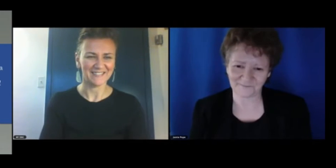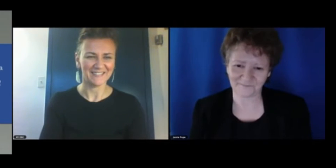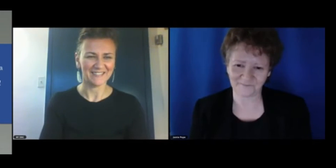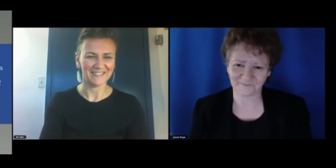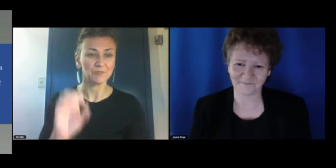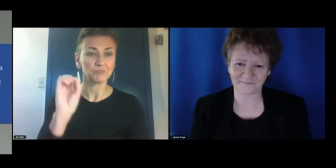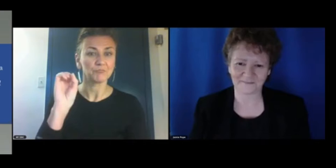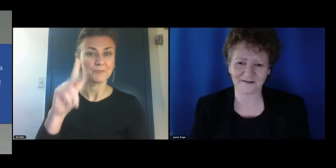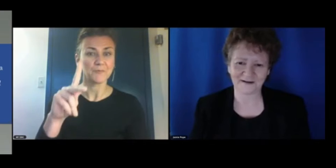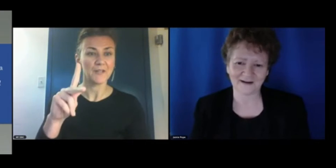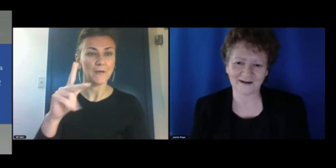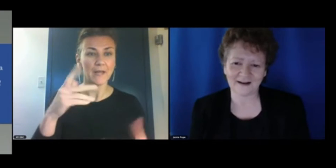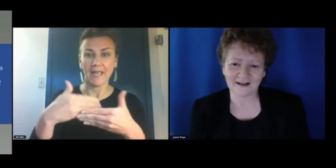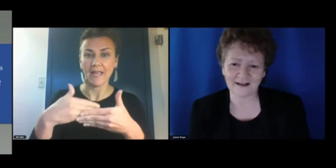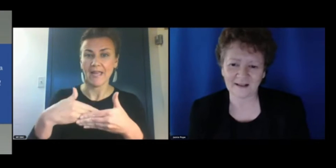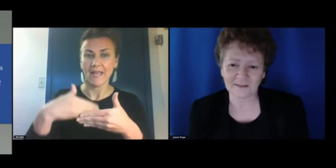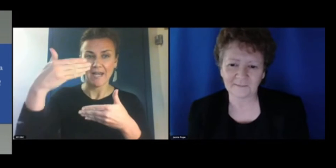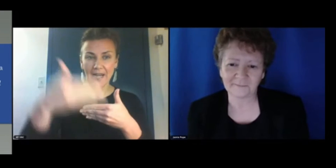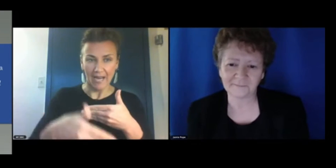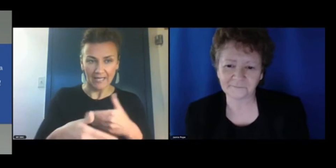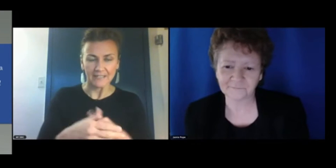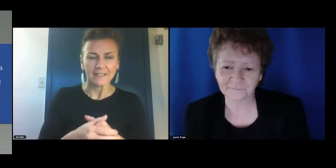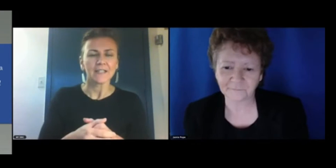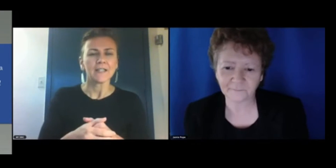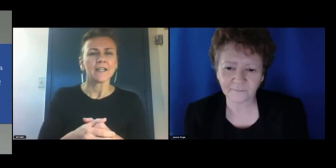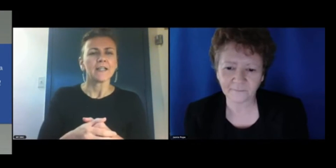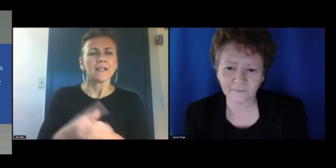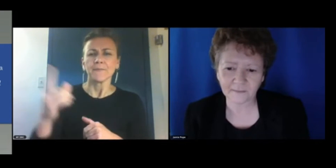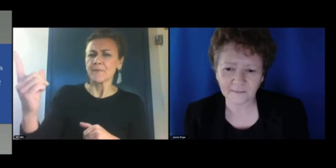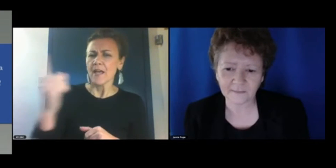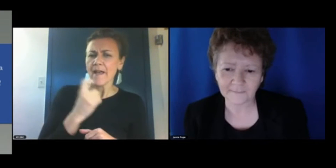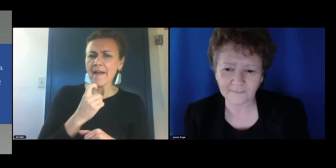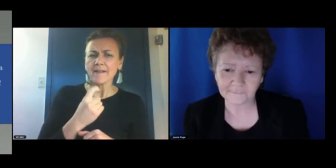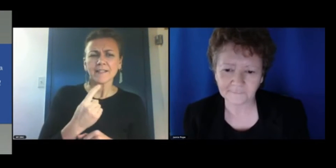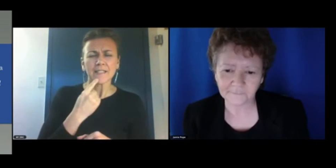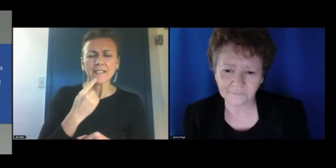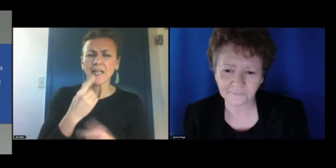Yeah, it's Susan says great teamwork, yes.